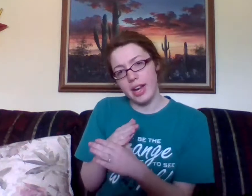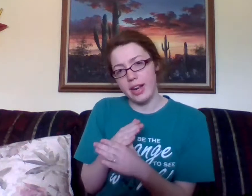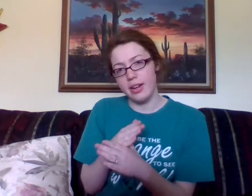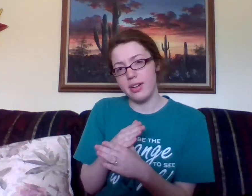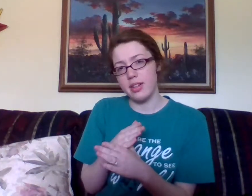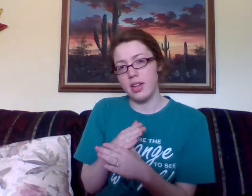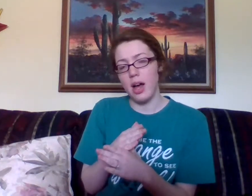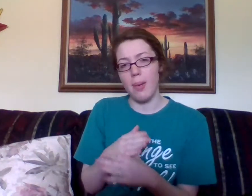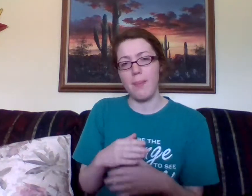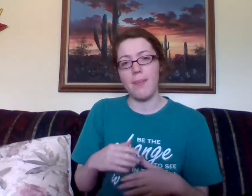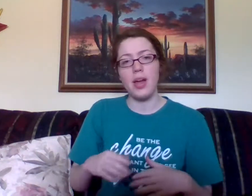sharing